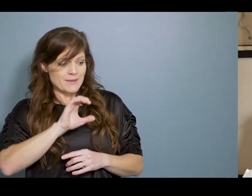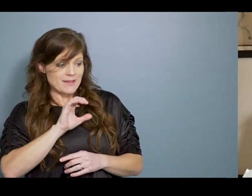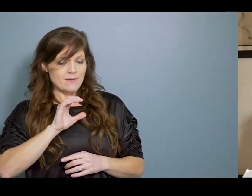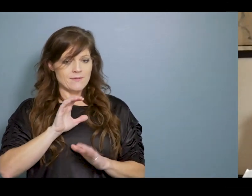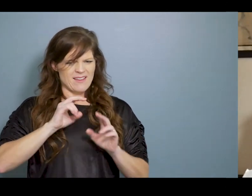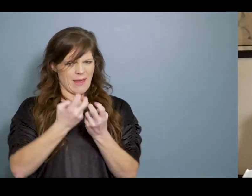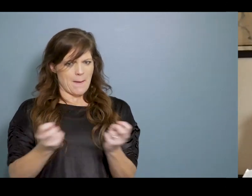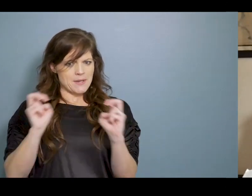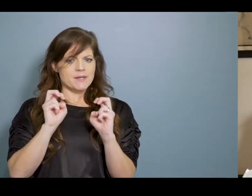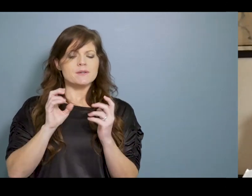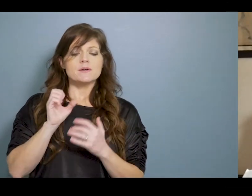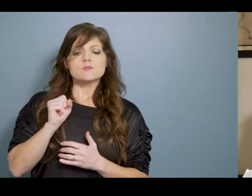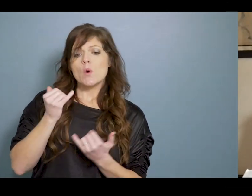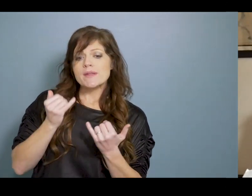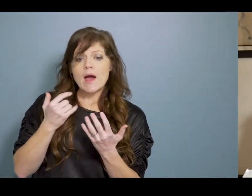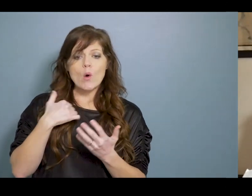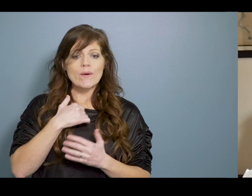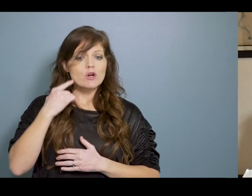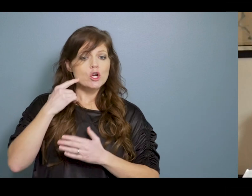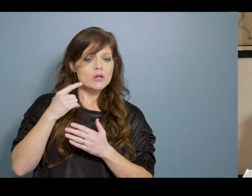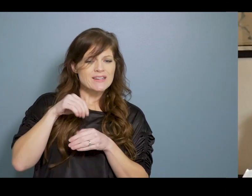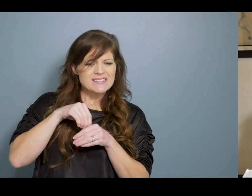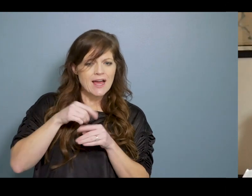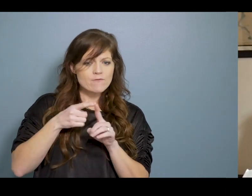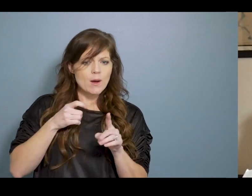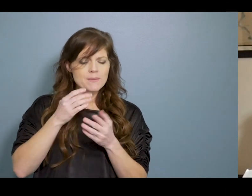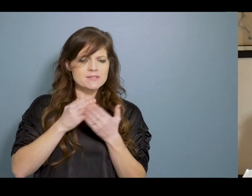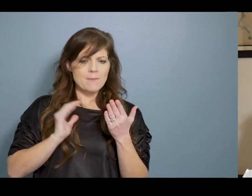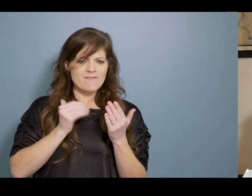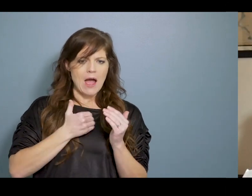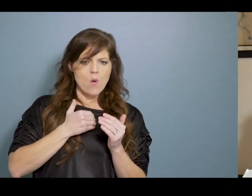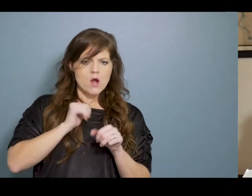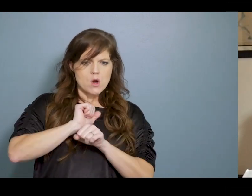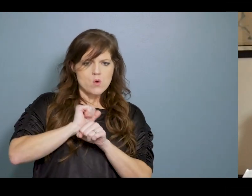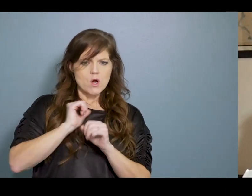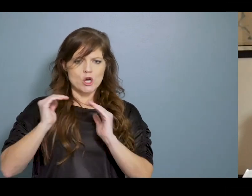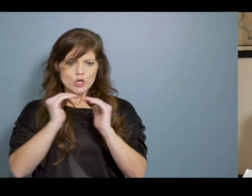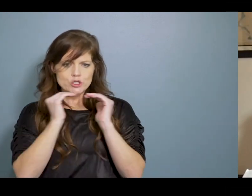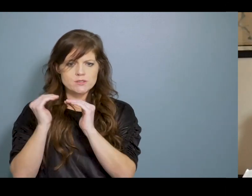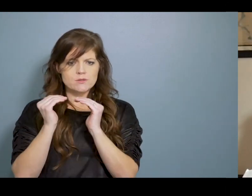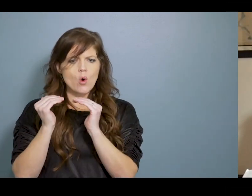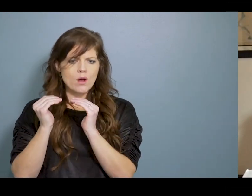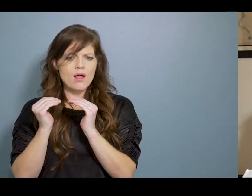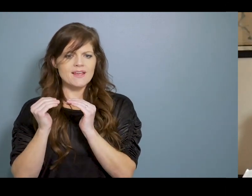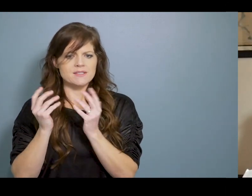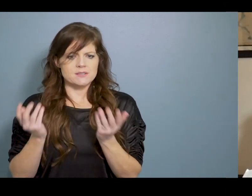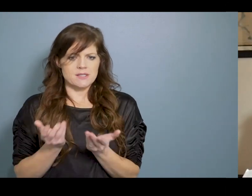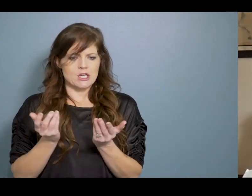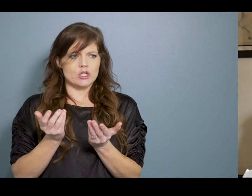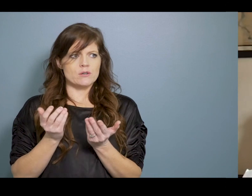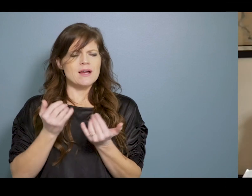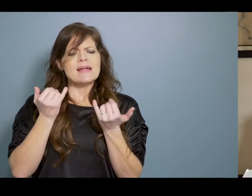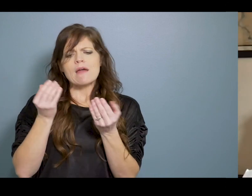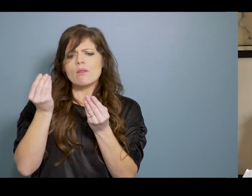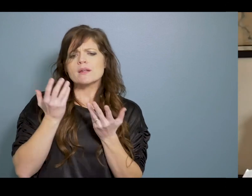questions and insight from our colleagues here. Take 2 minutes and wrap us up here with what